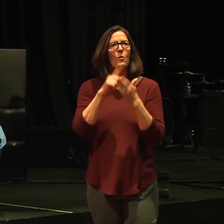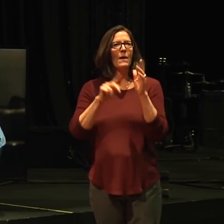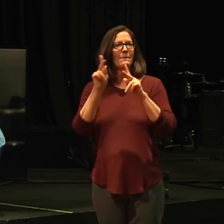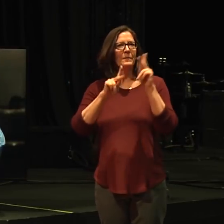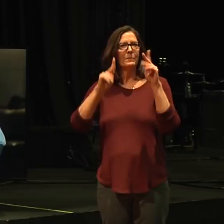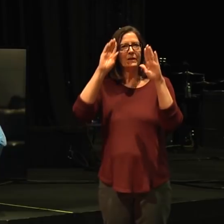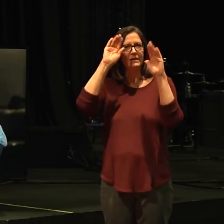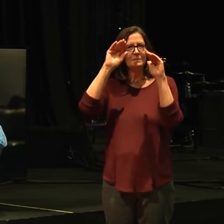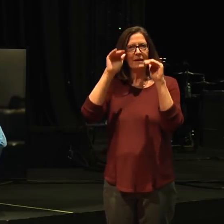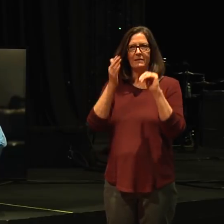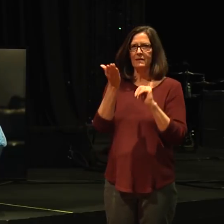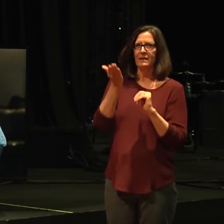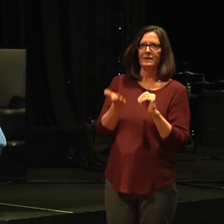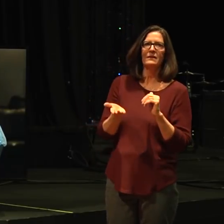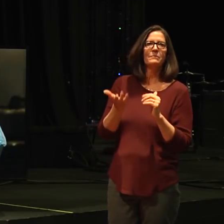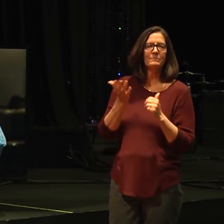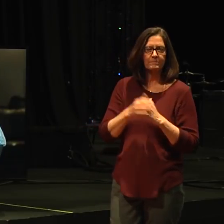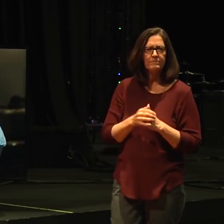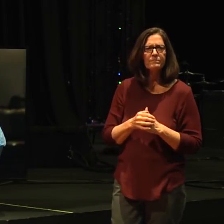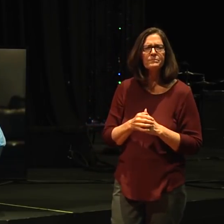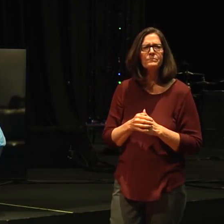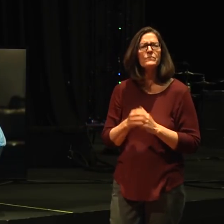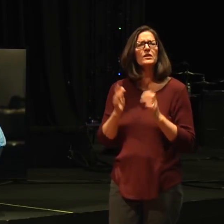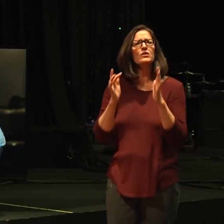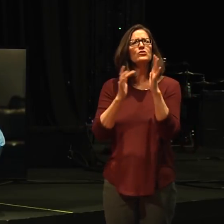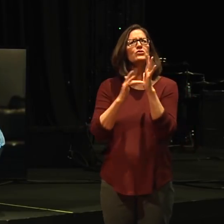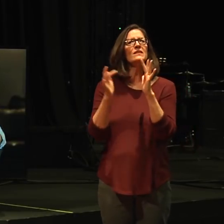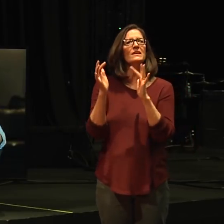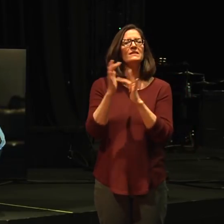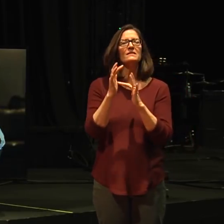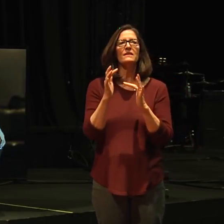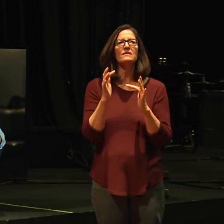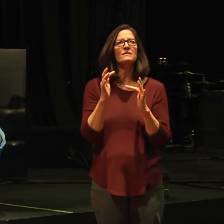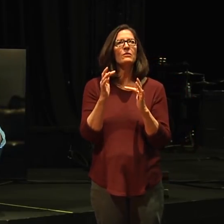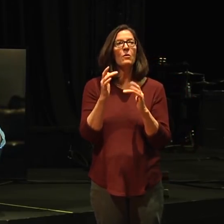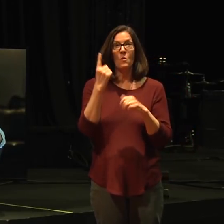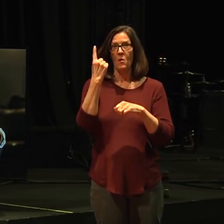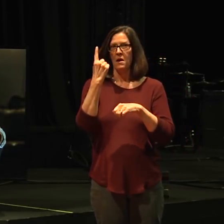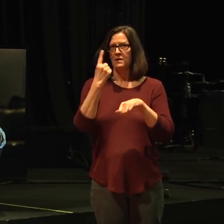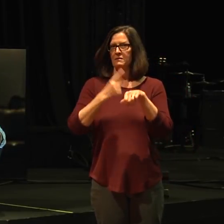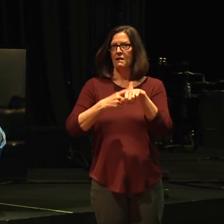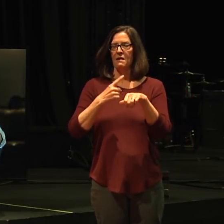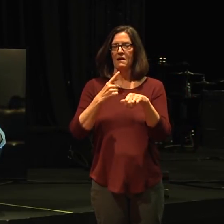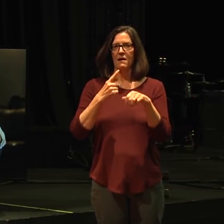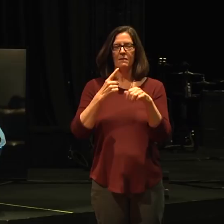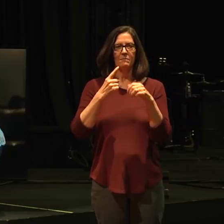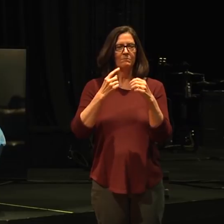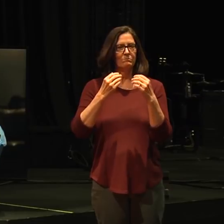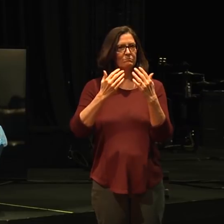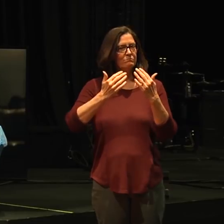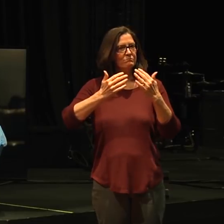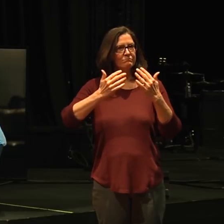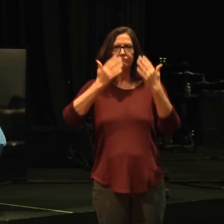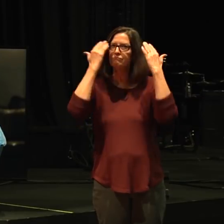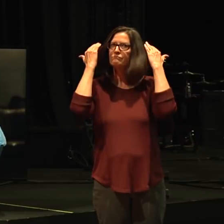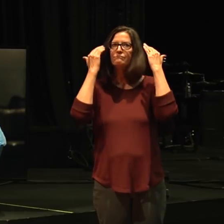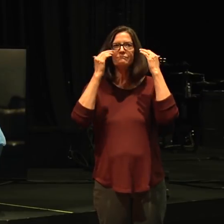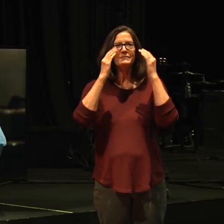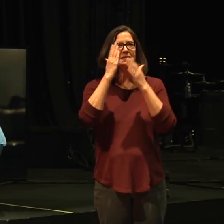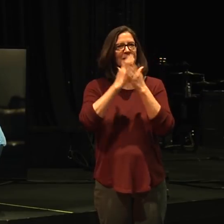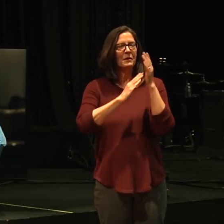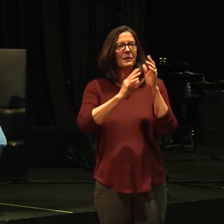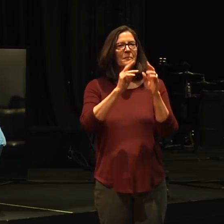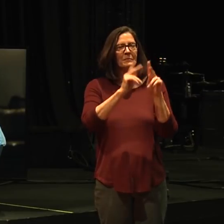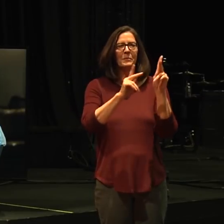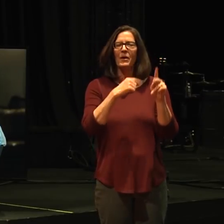favorite, Jesus blows their minds, unexpected moments. It's not even really an Easter story, and I'll tie it in here at the end, but I